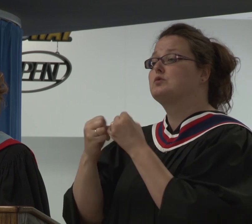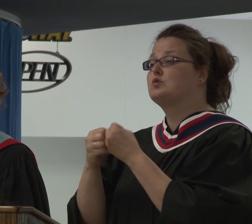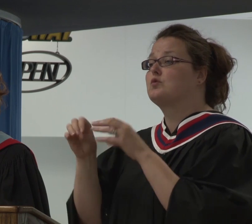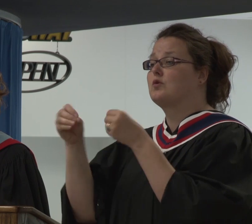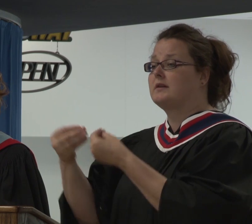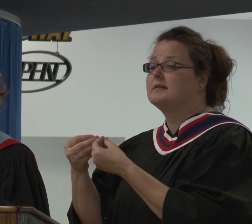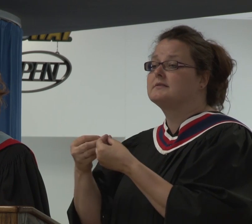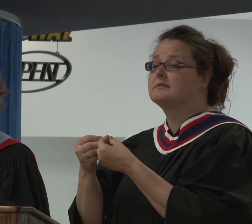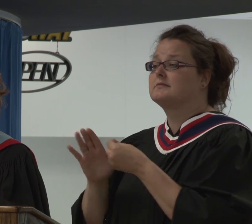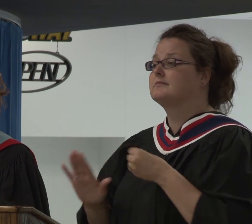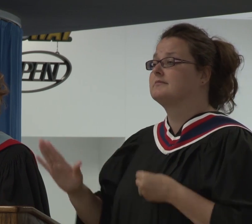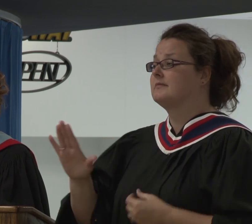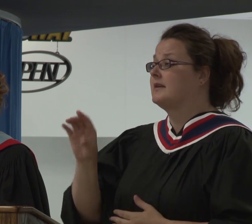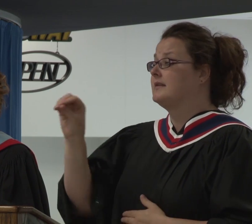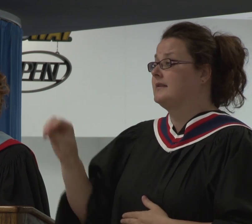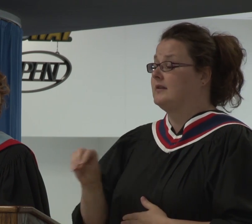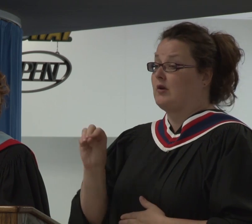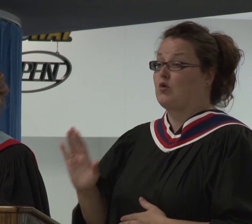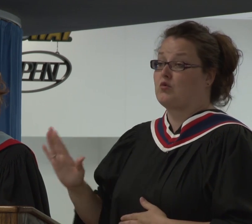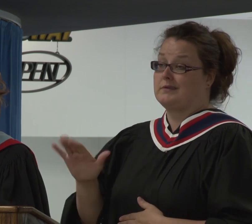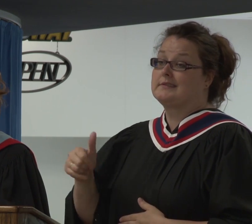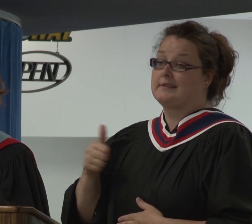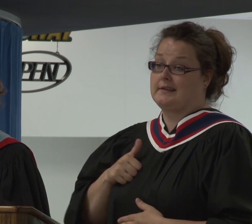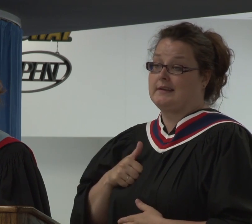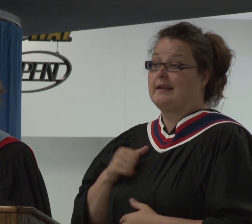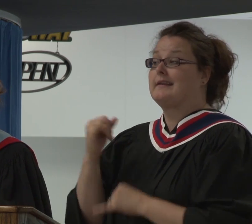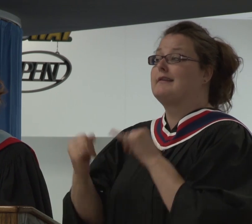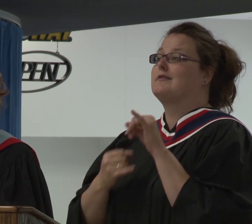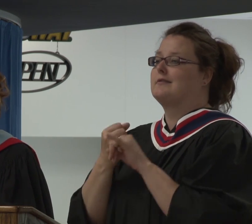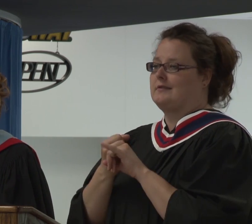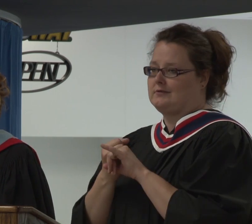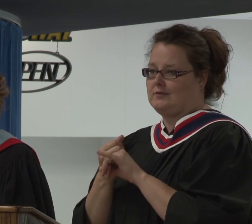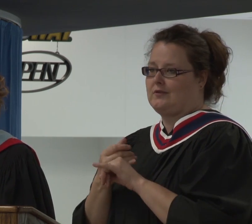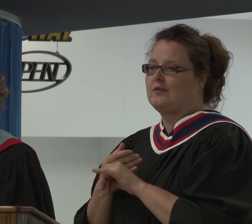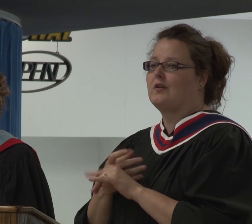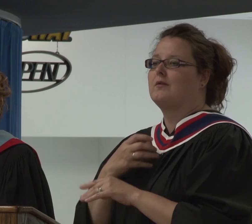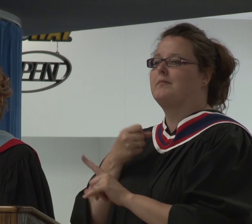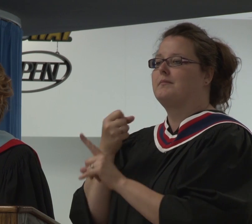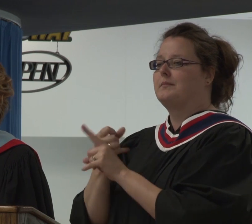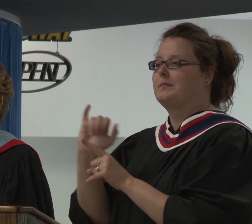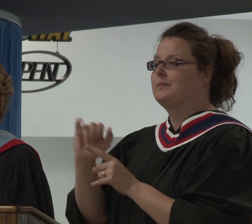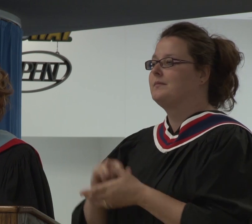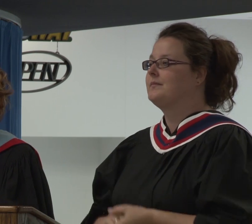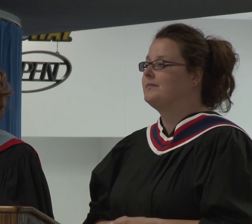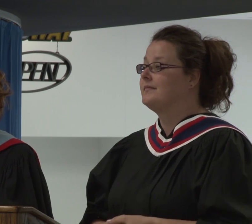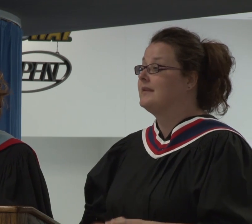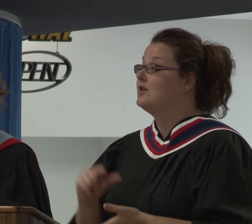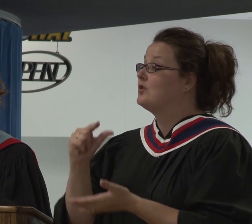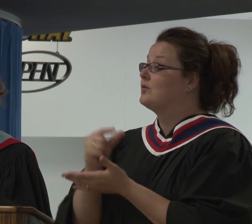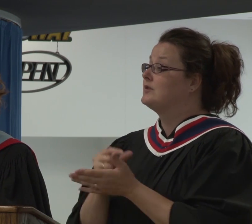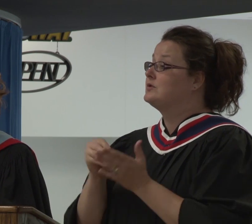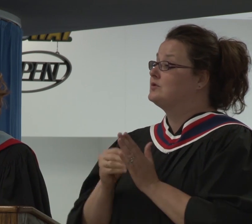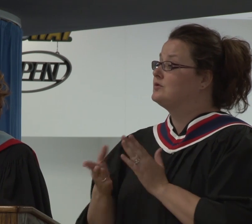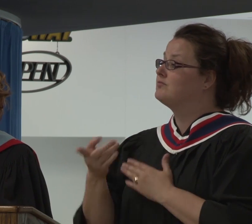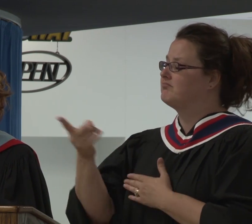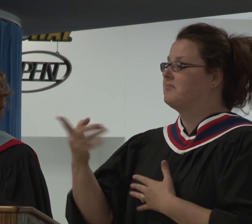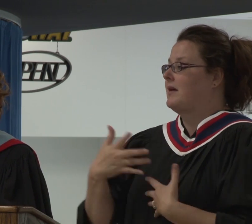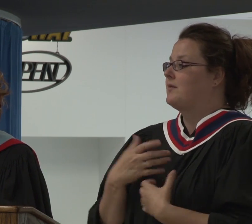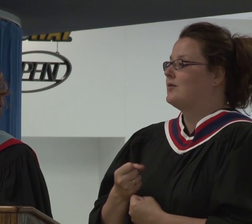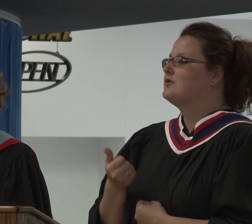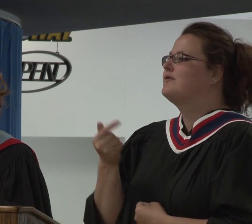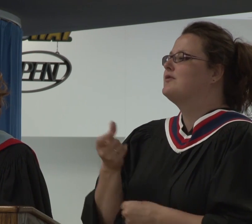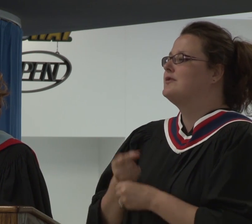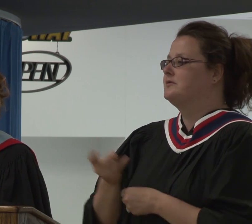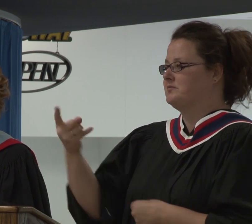communities across Ontario, across Canada, and internationally. And graduating students, I am confident that in a